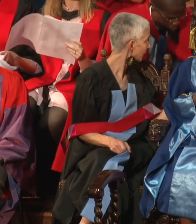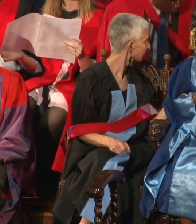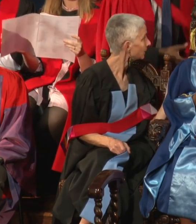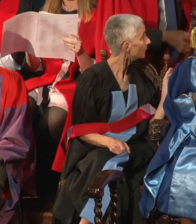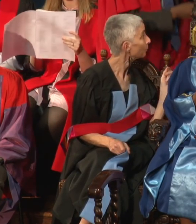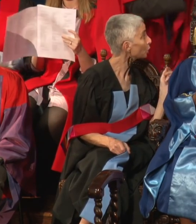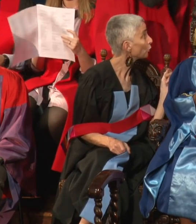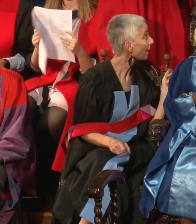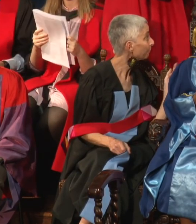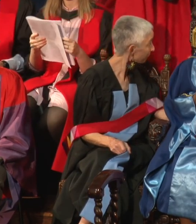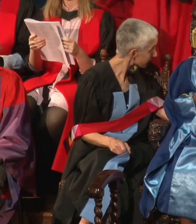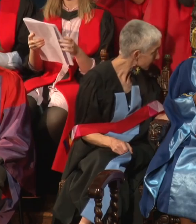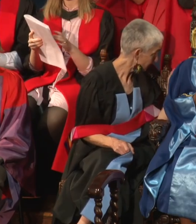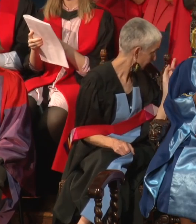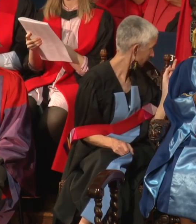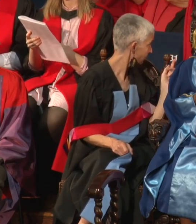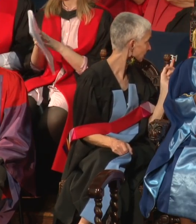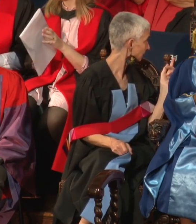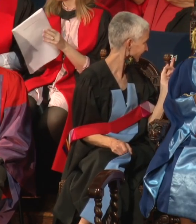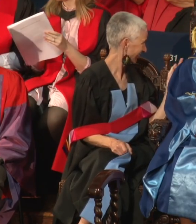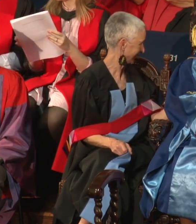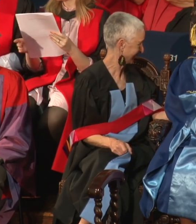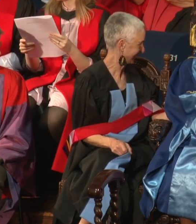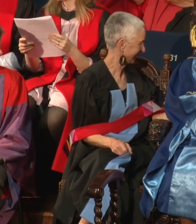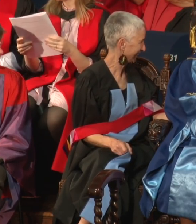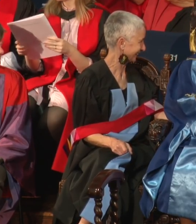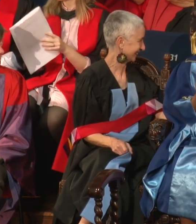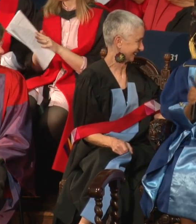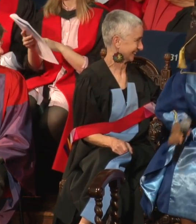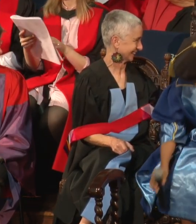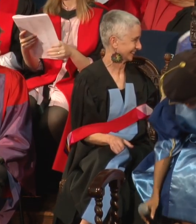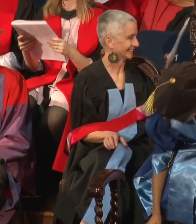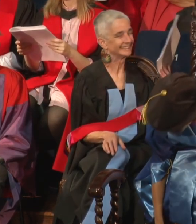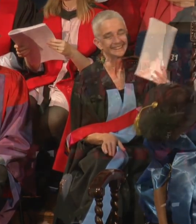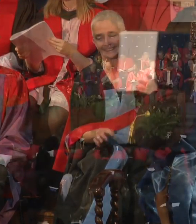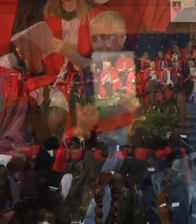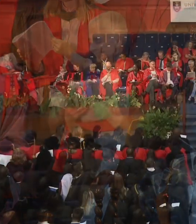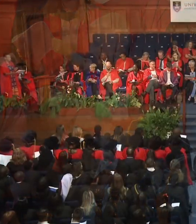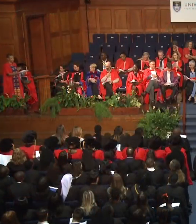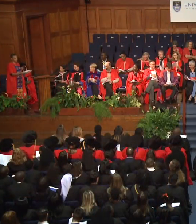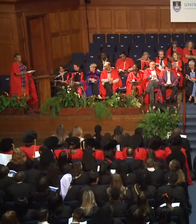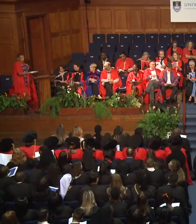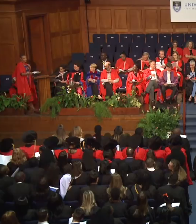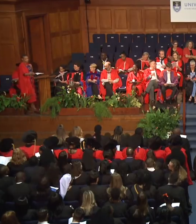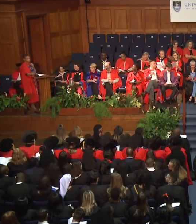and admit to the degrees specified the candidates to be presented to me.